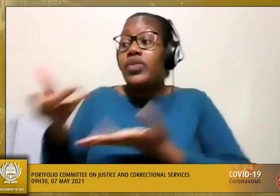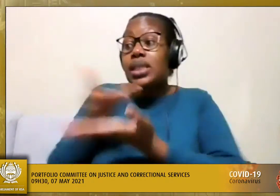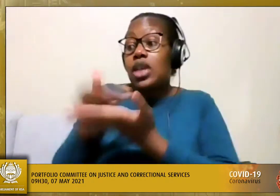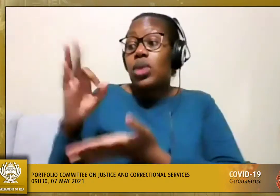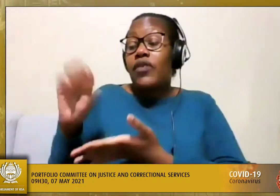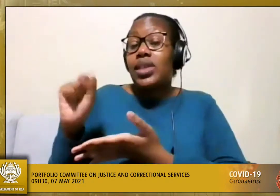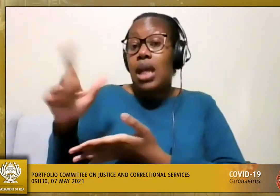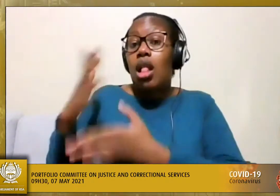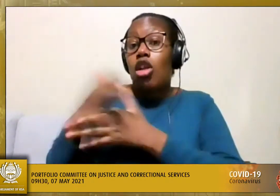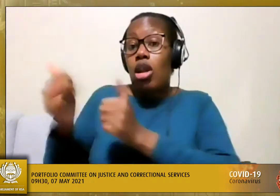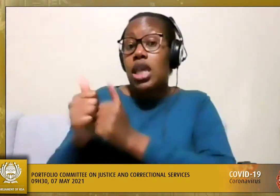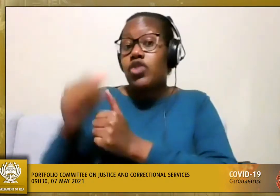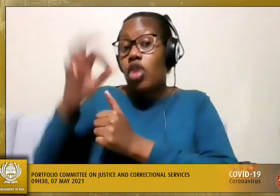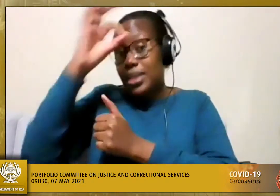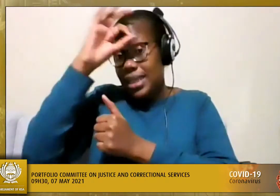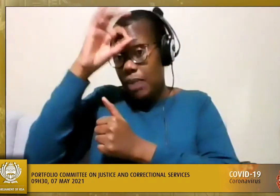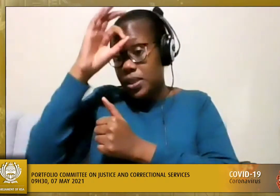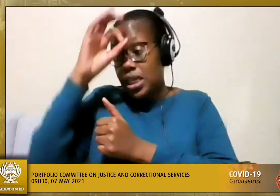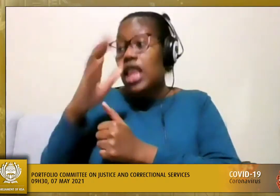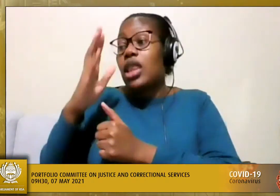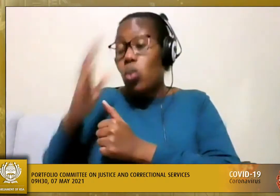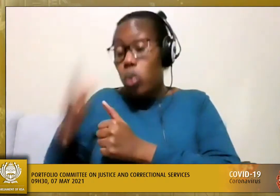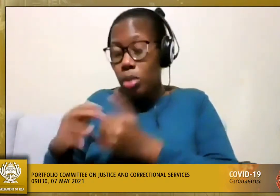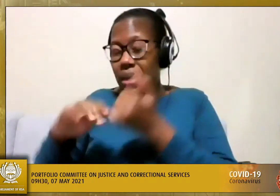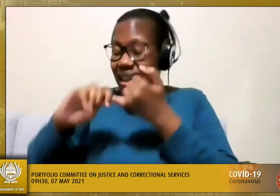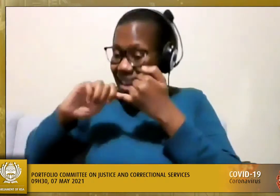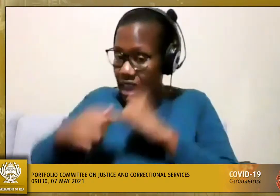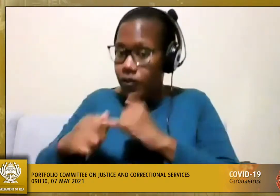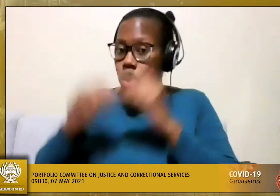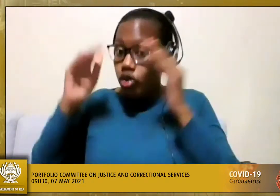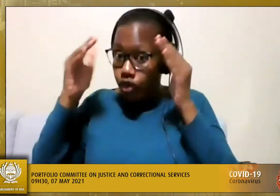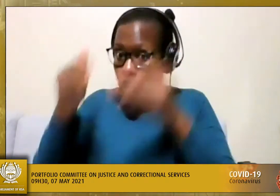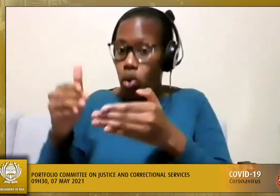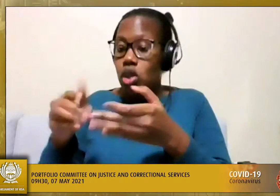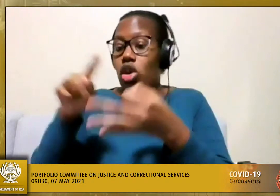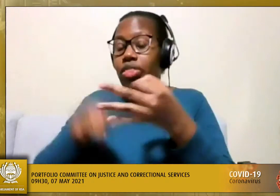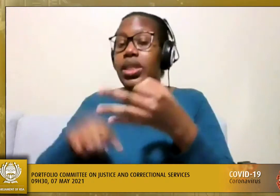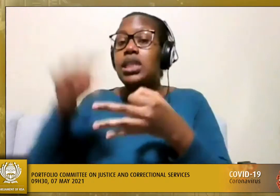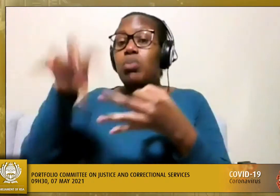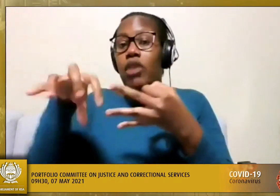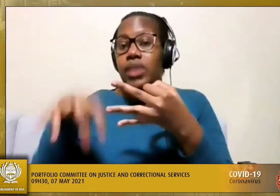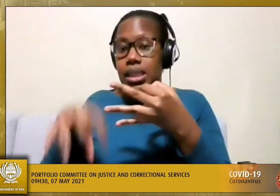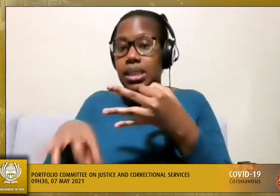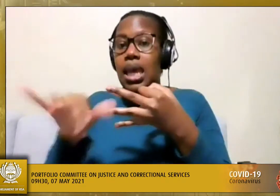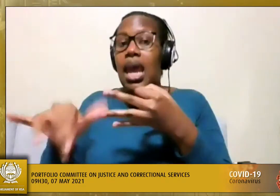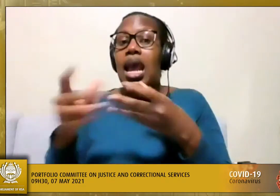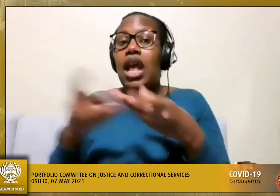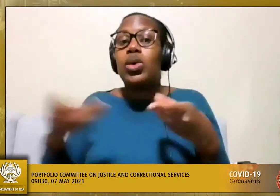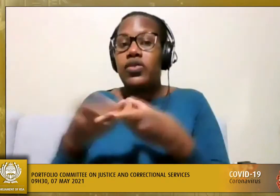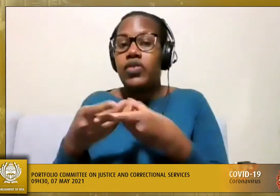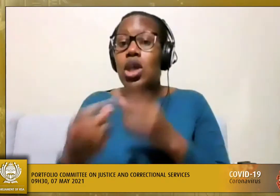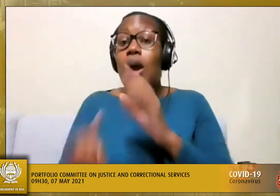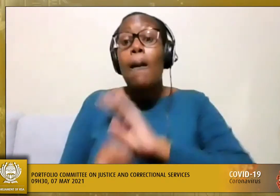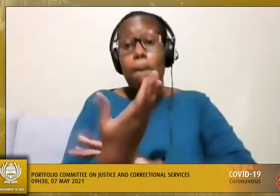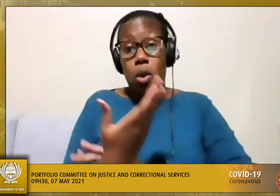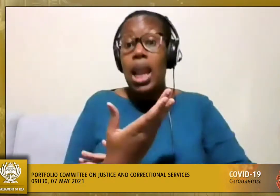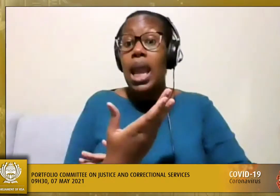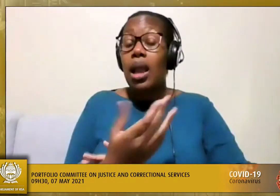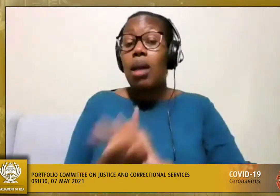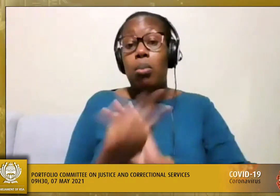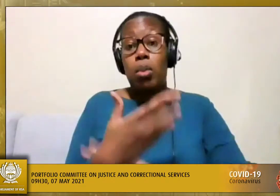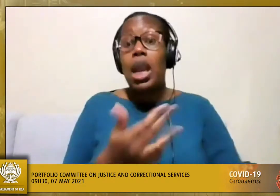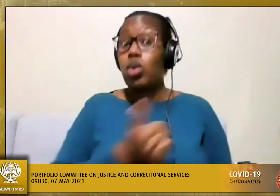colleagues from saps there will be a concerted effort to focus on those provinces and that divisions was very fortunate